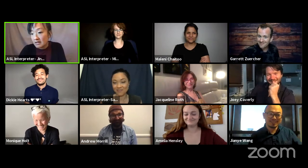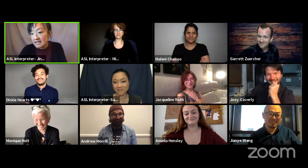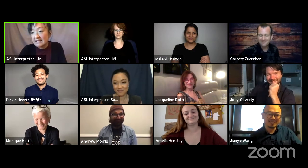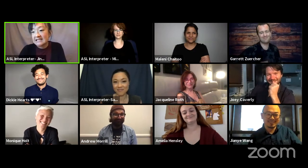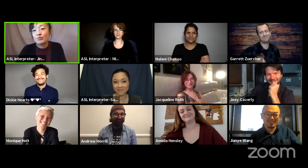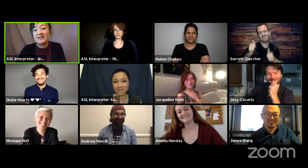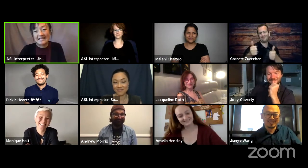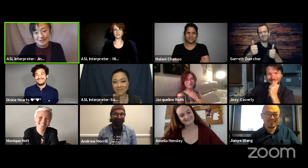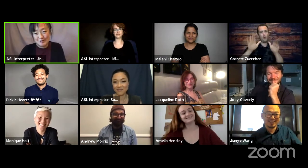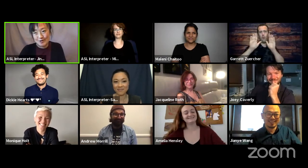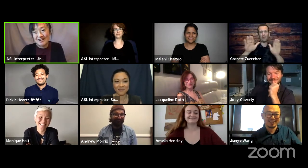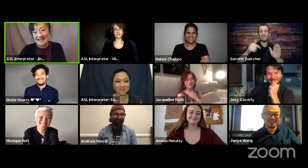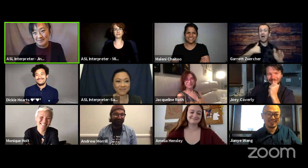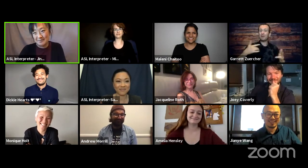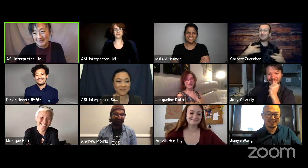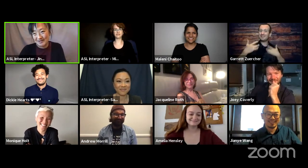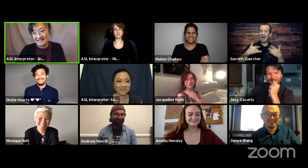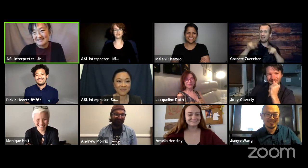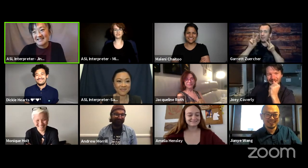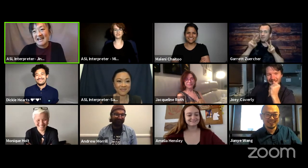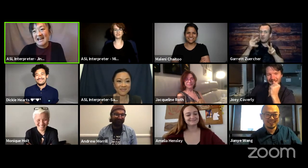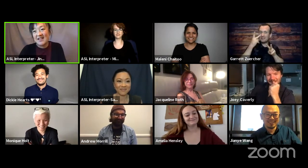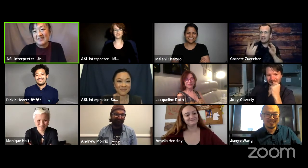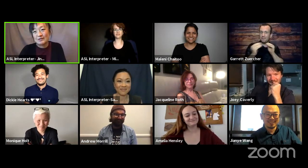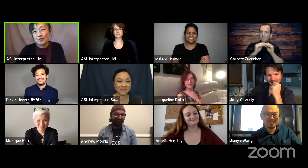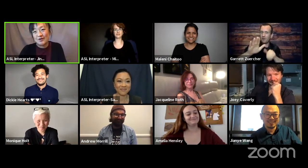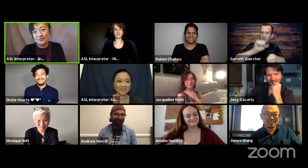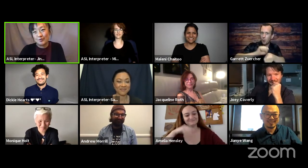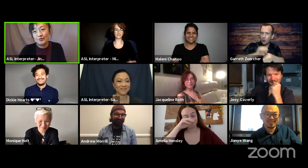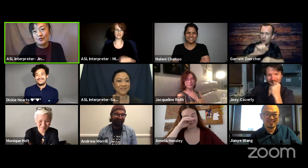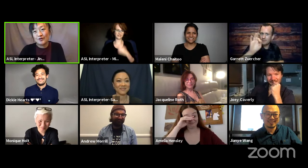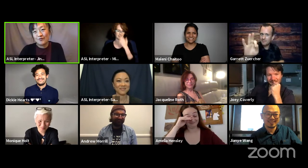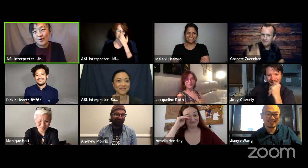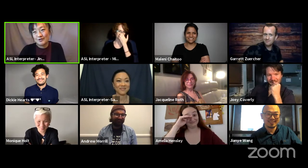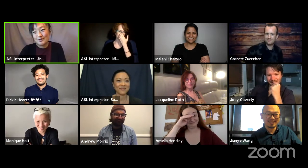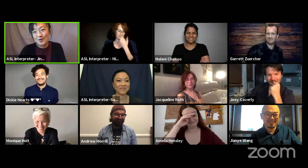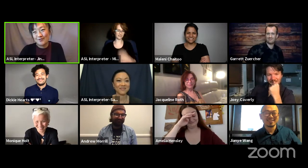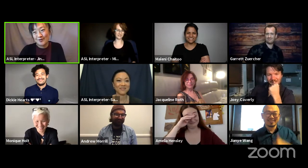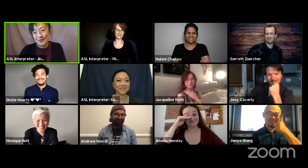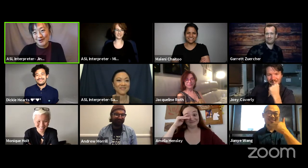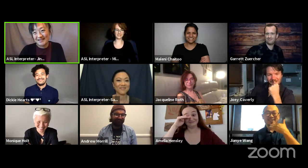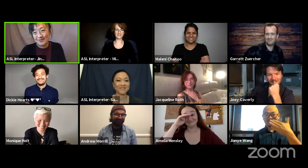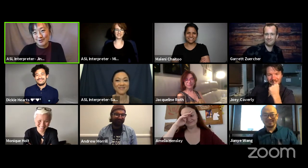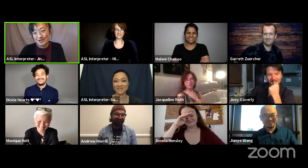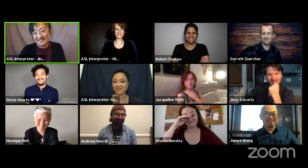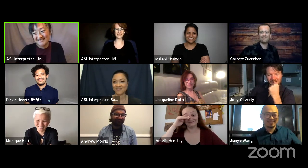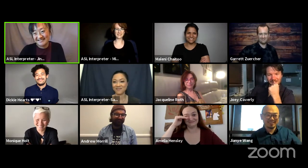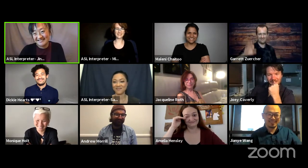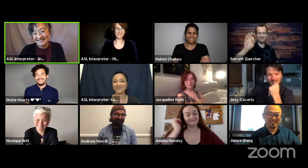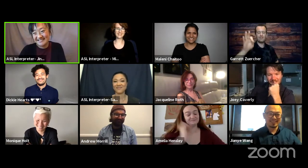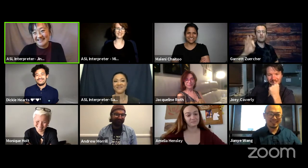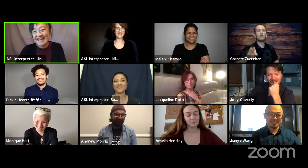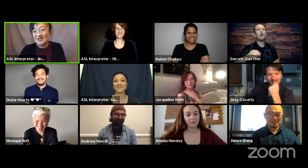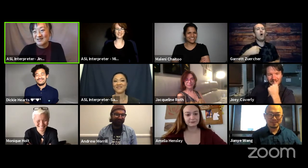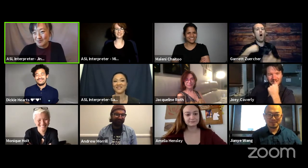Yes, I would like to do more. Absolutely. That's wonderful. We will look forward to more of your work in the future. Thank you so much.